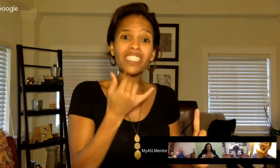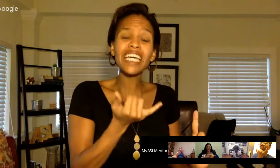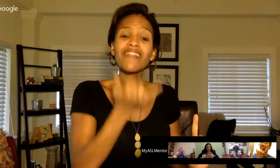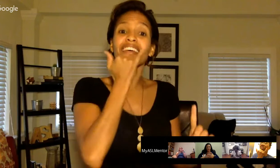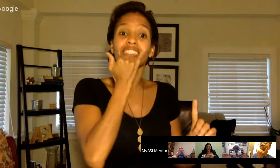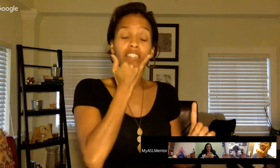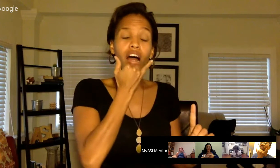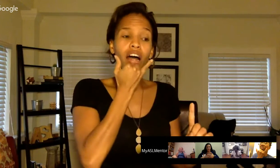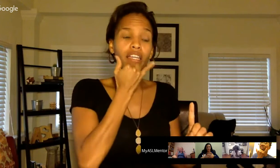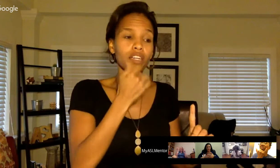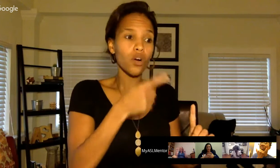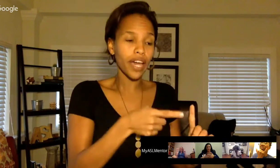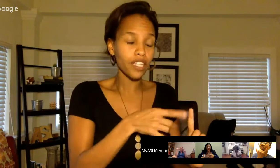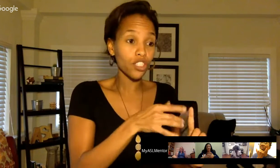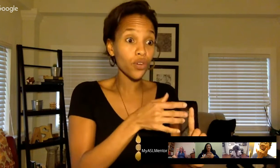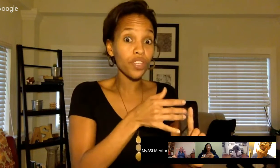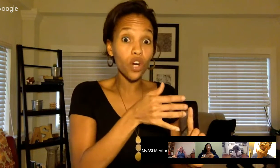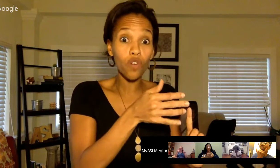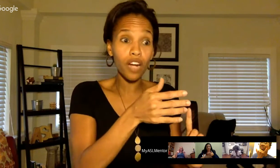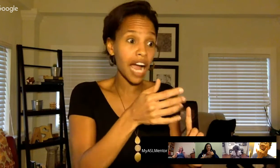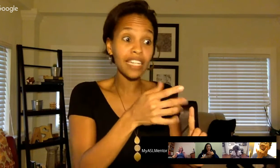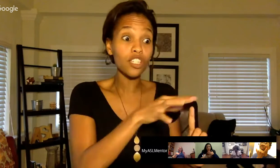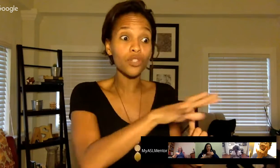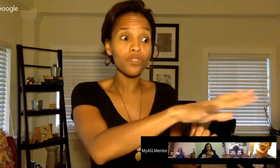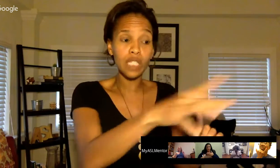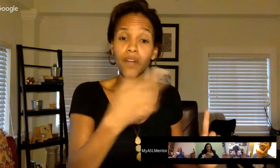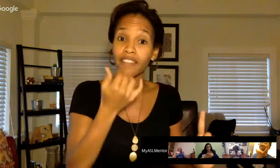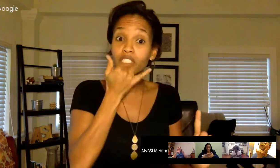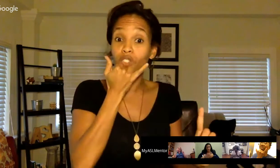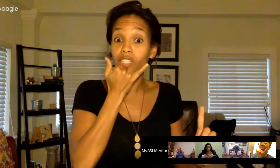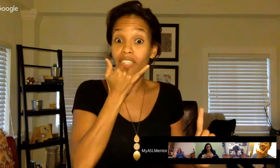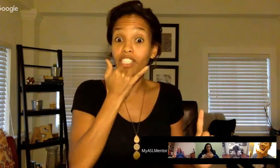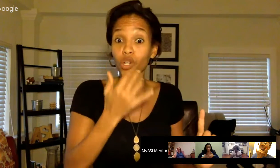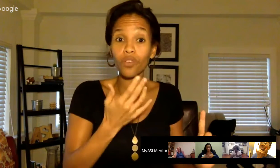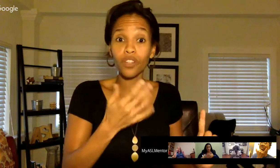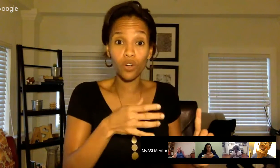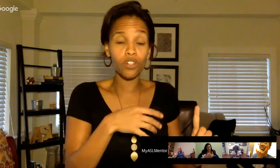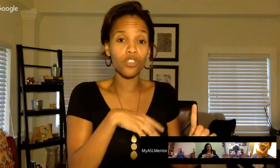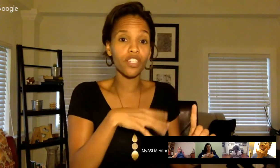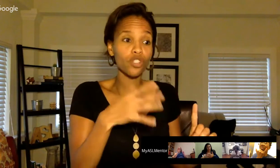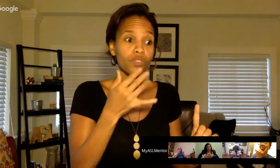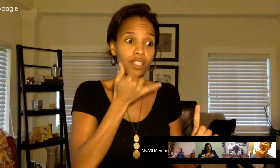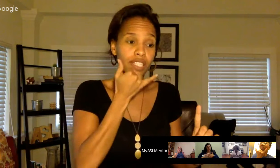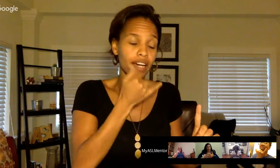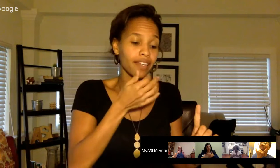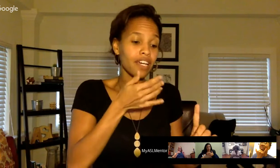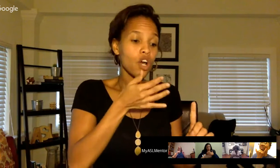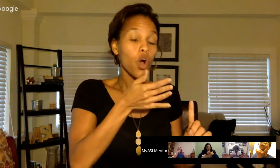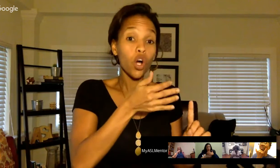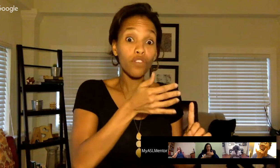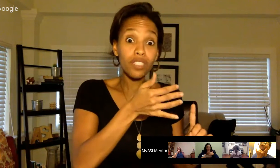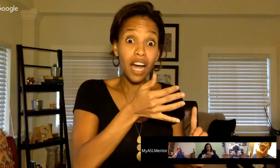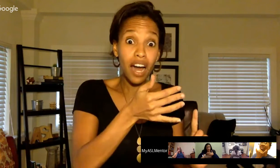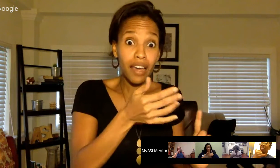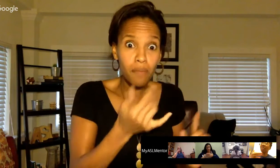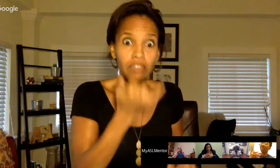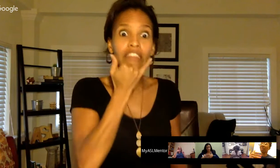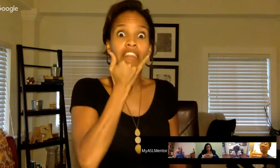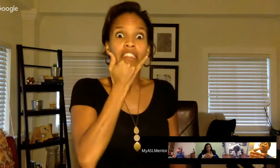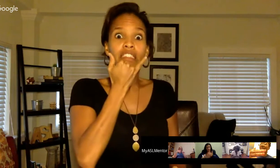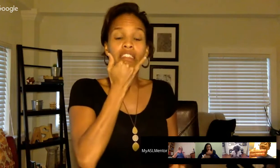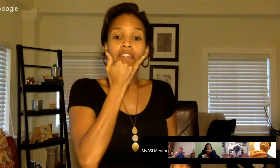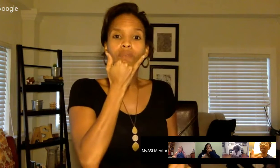okay, so I'm seeing this a lot. Okay, so I didn't use this, but this sign totally works. So let's use this sign. Over